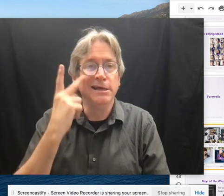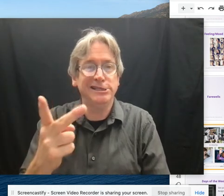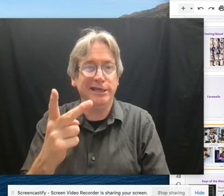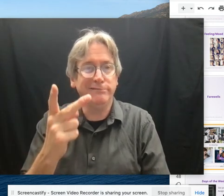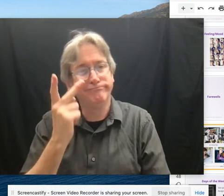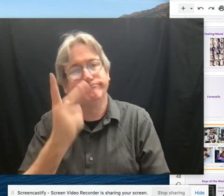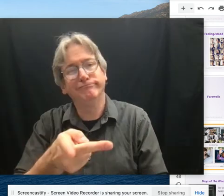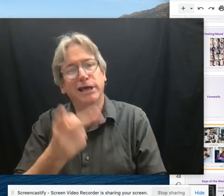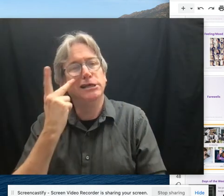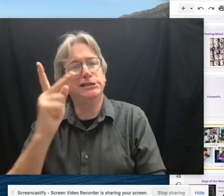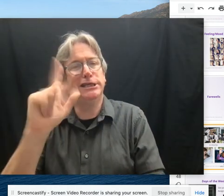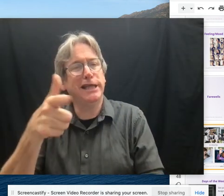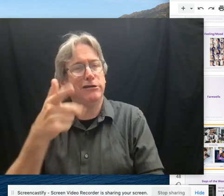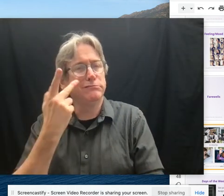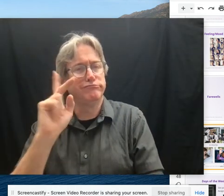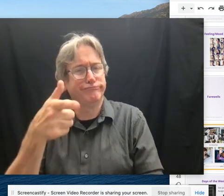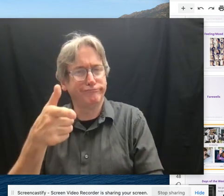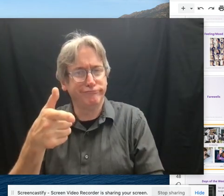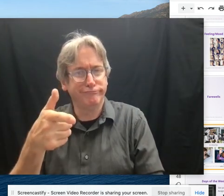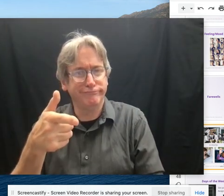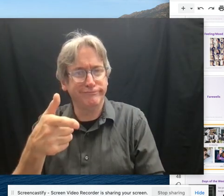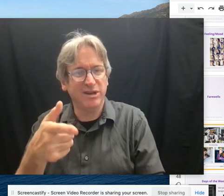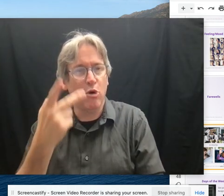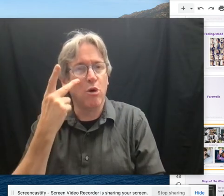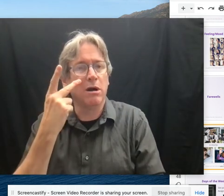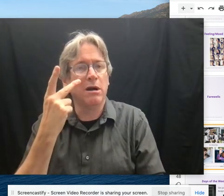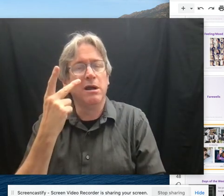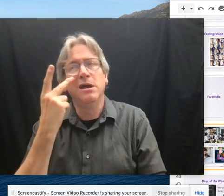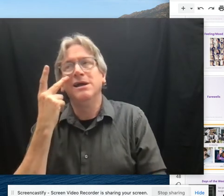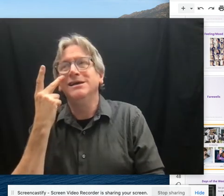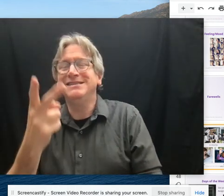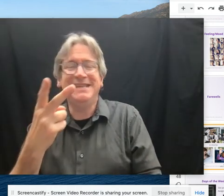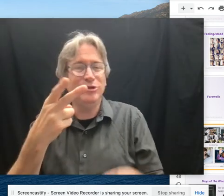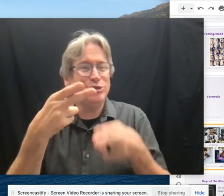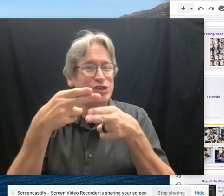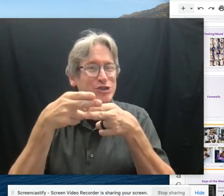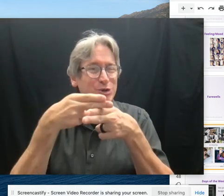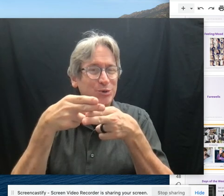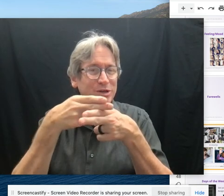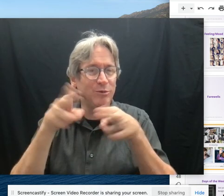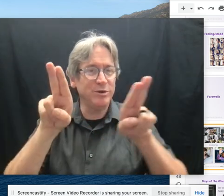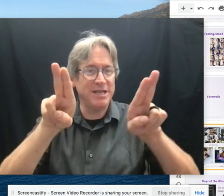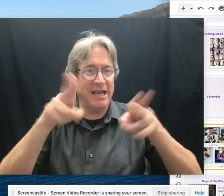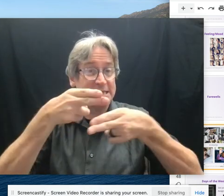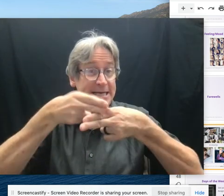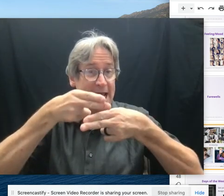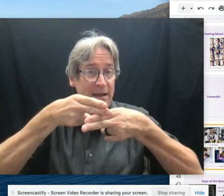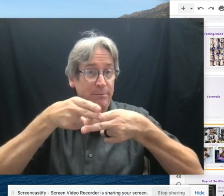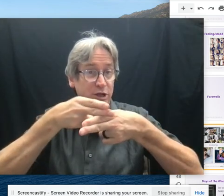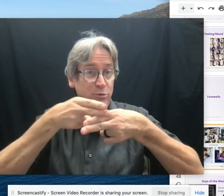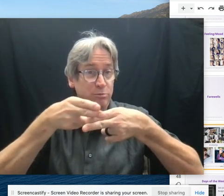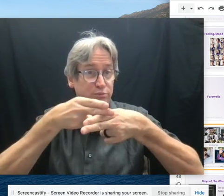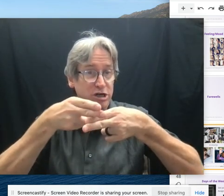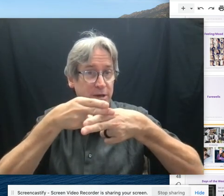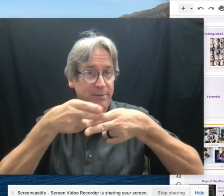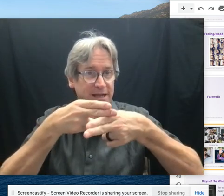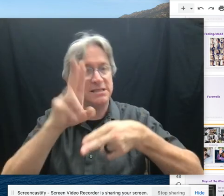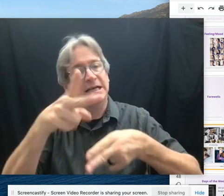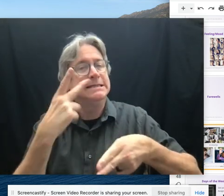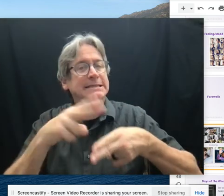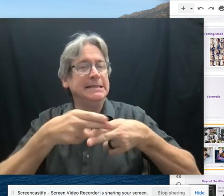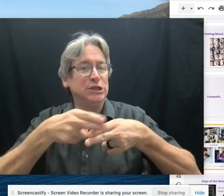And see you later. Or see you soon, where you take, it's like name, but you brush